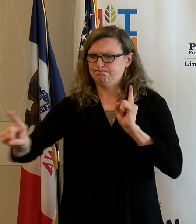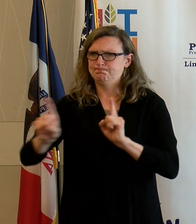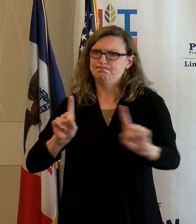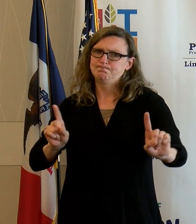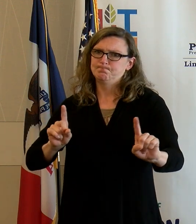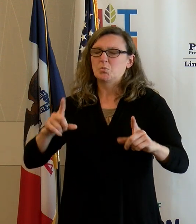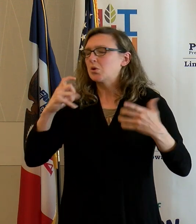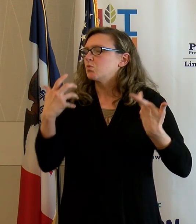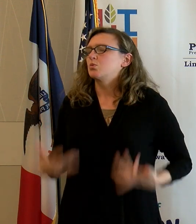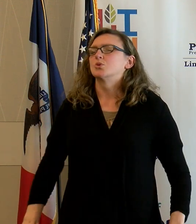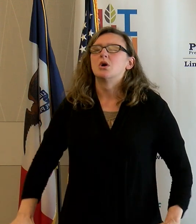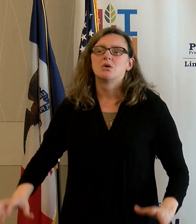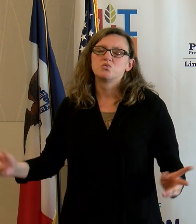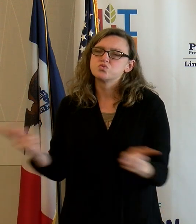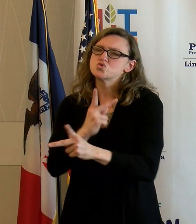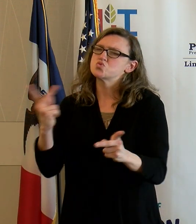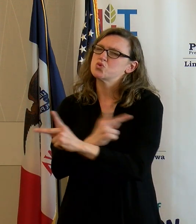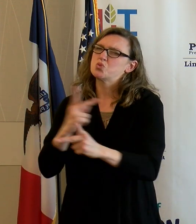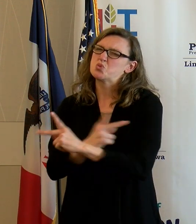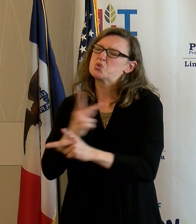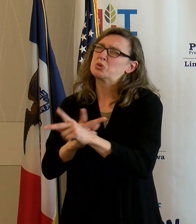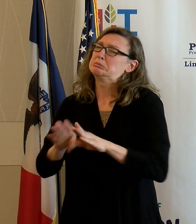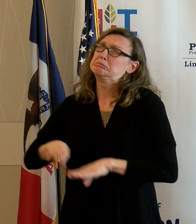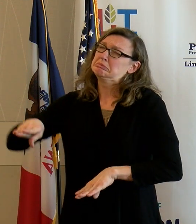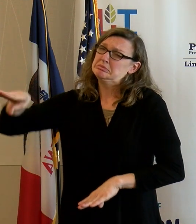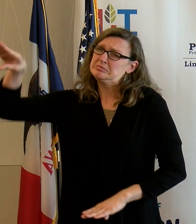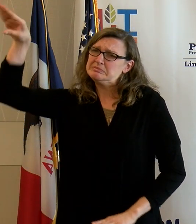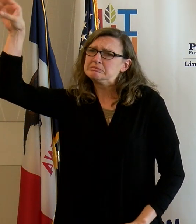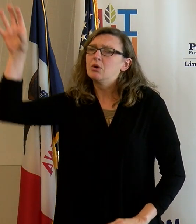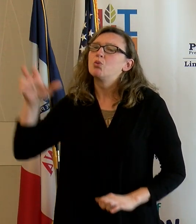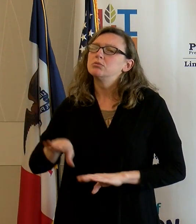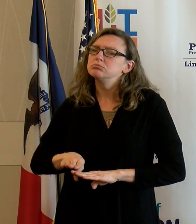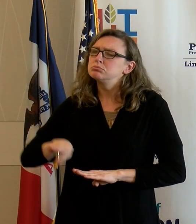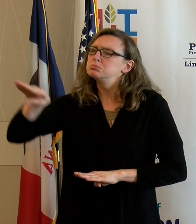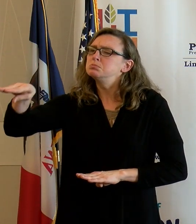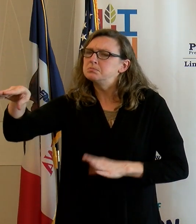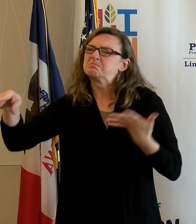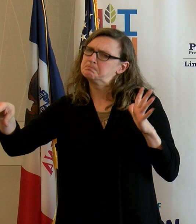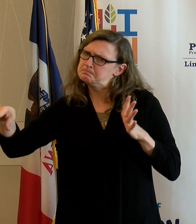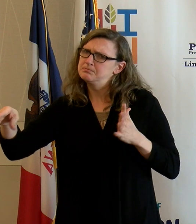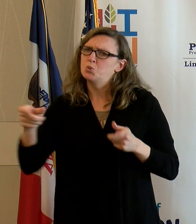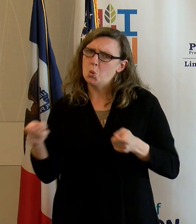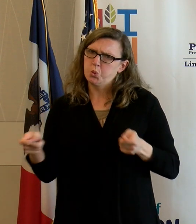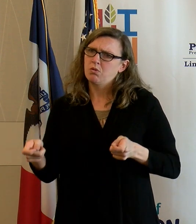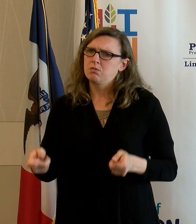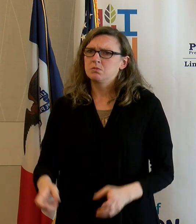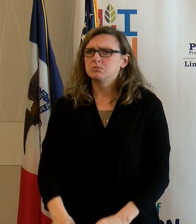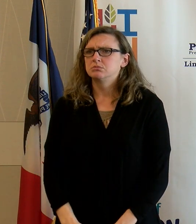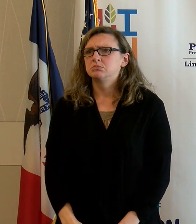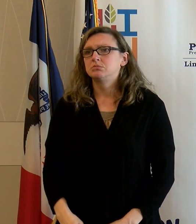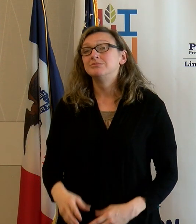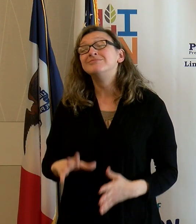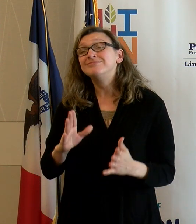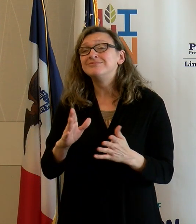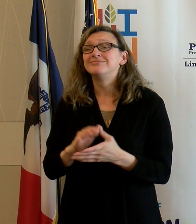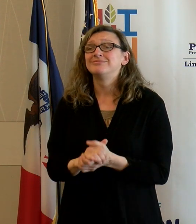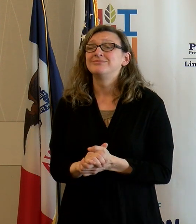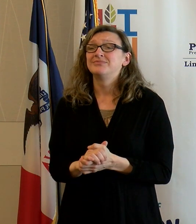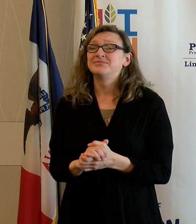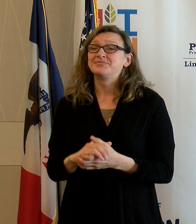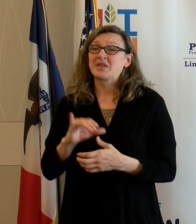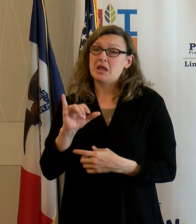You know, finally, what I would refer to is, you know, it's often said that Iowa isn't